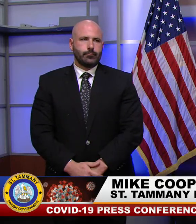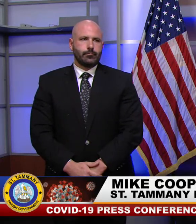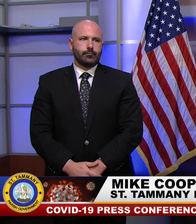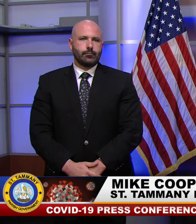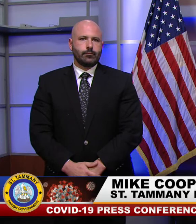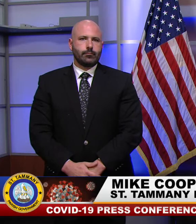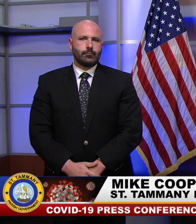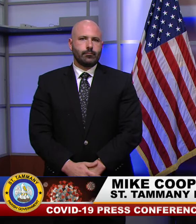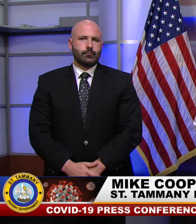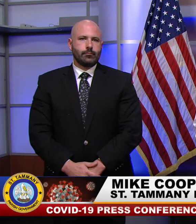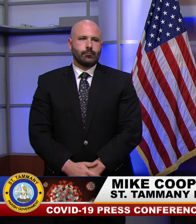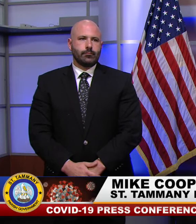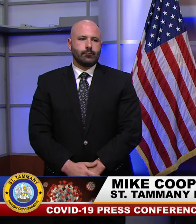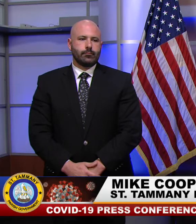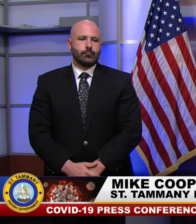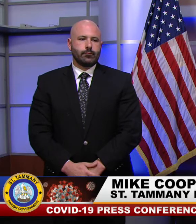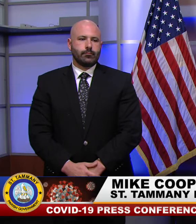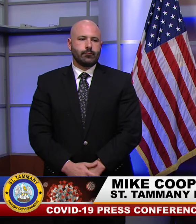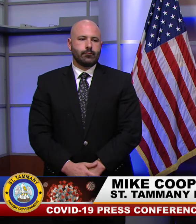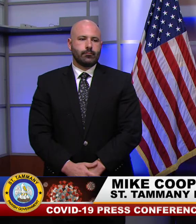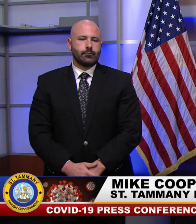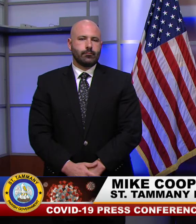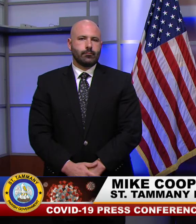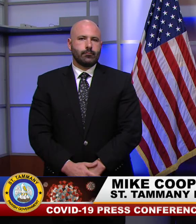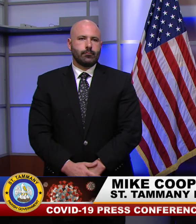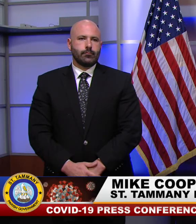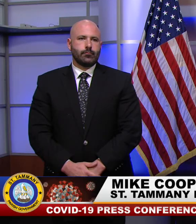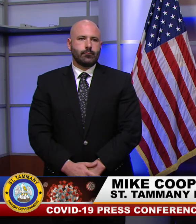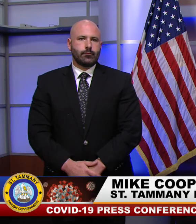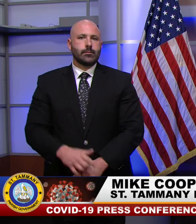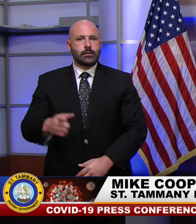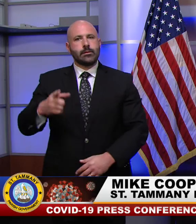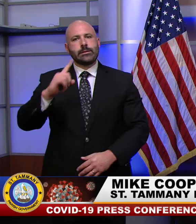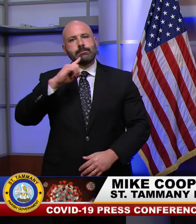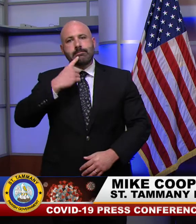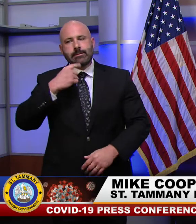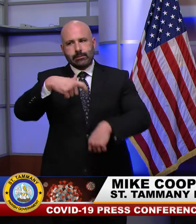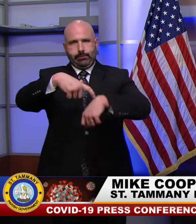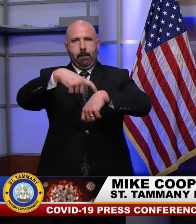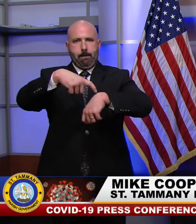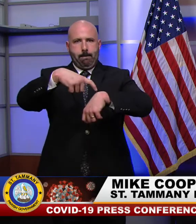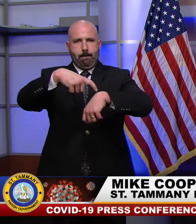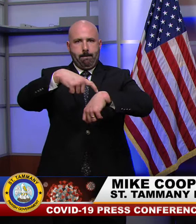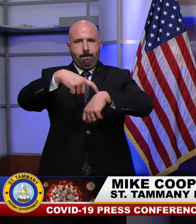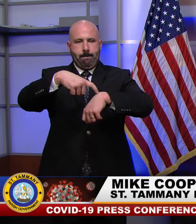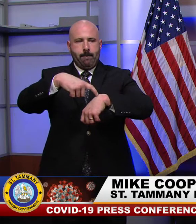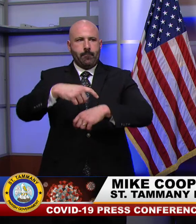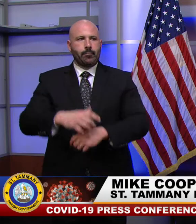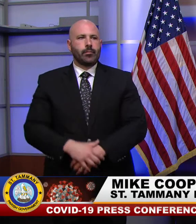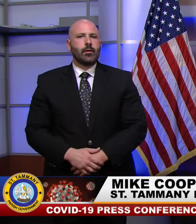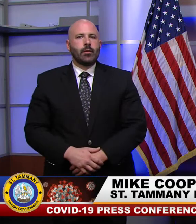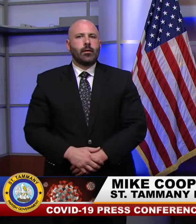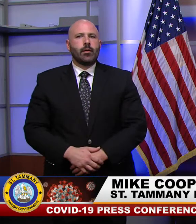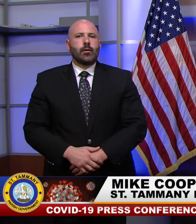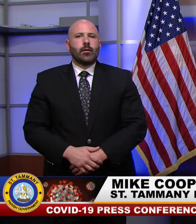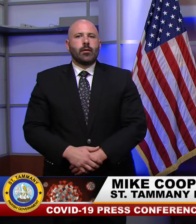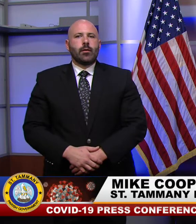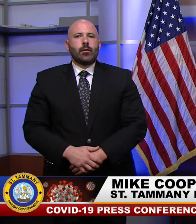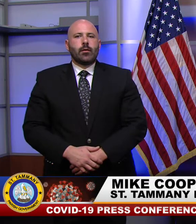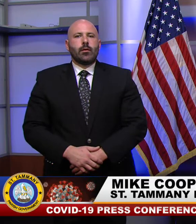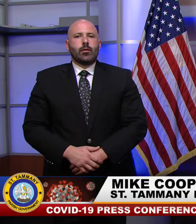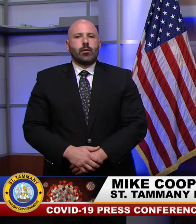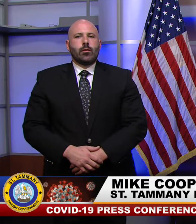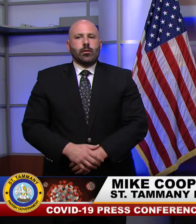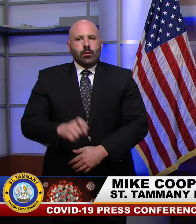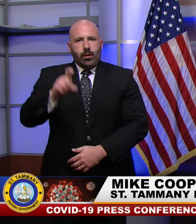Citizens, we are at a critical time in this public health emergency, and we all need to do more to slow the